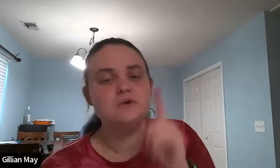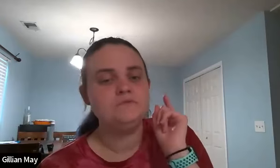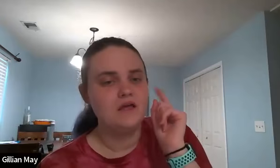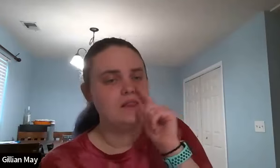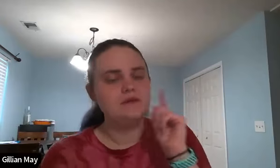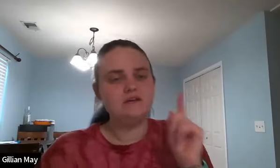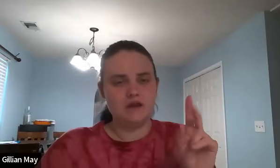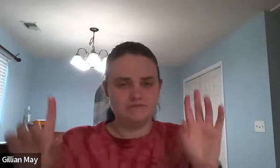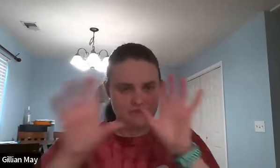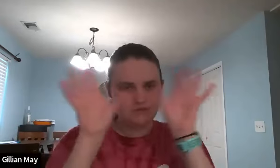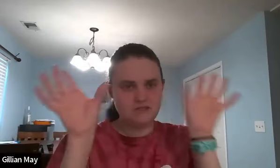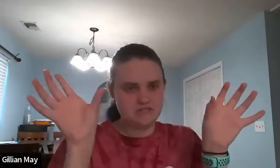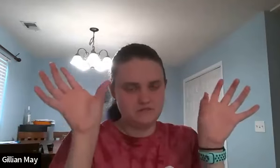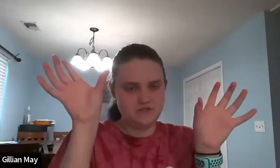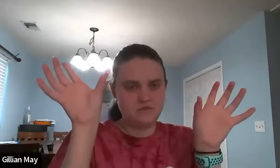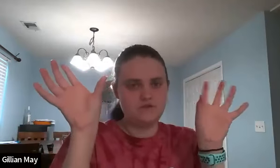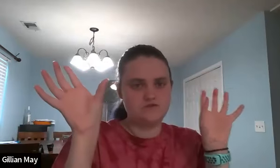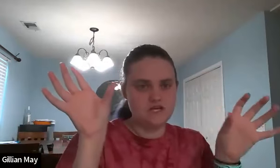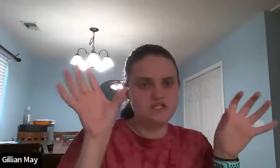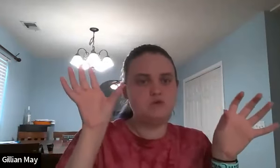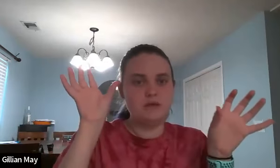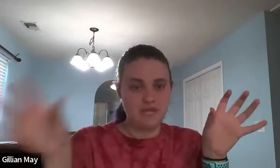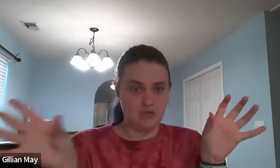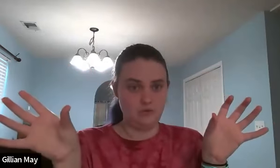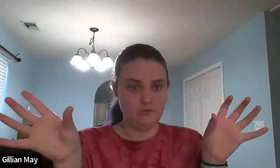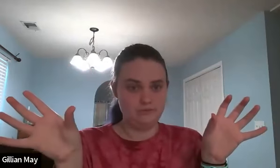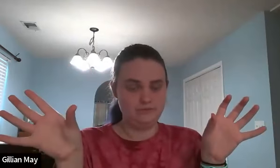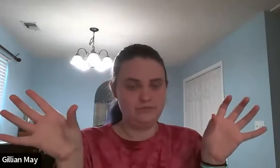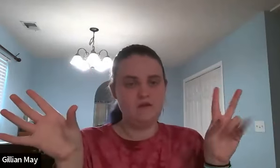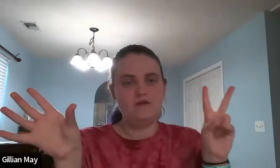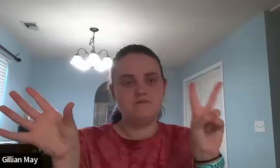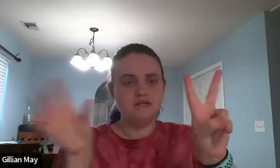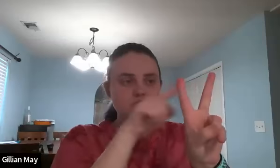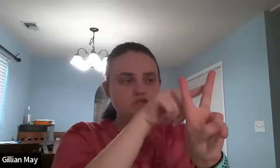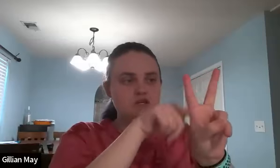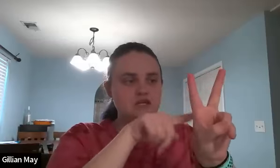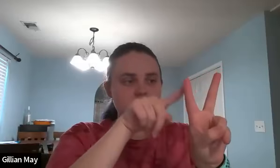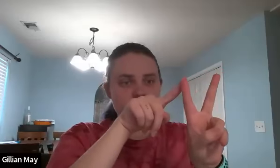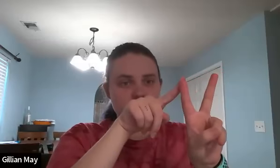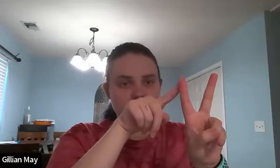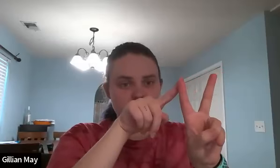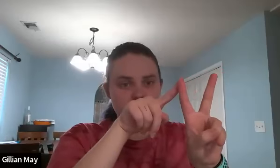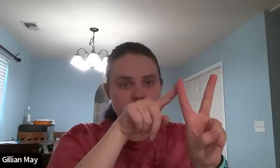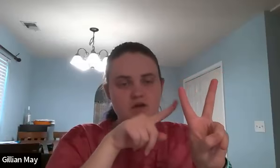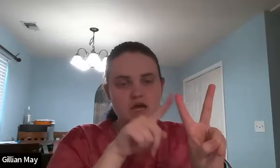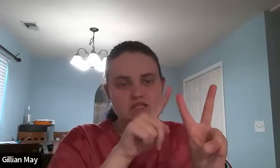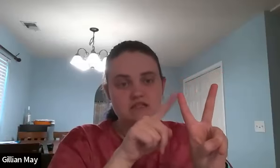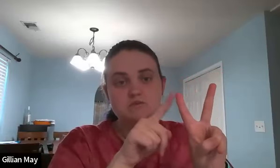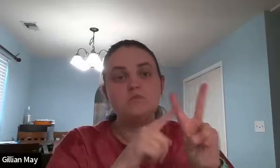So okay, this one is a confusing one. There's vegetable and pickle. Vegetable is going to keep this V shape, and this one will